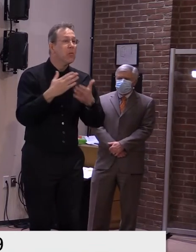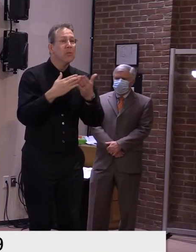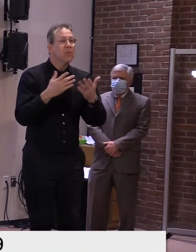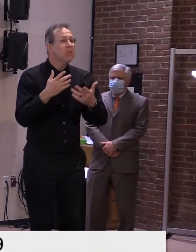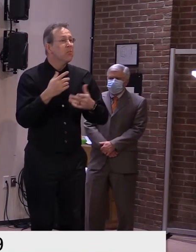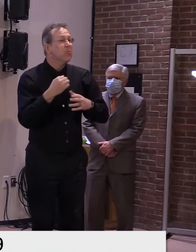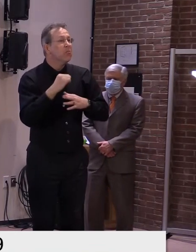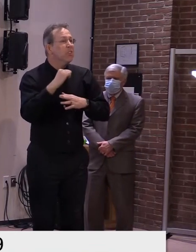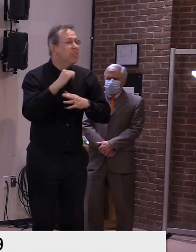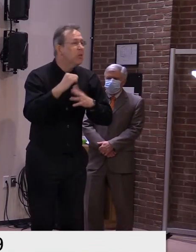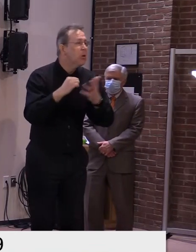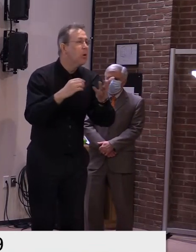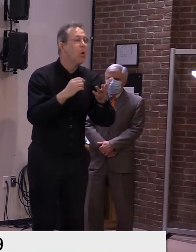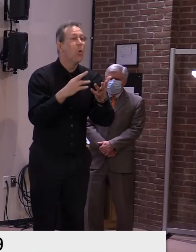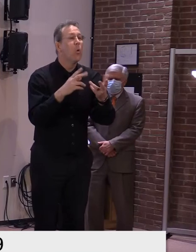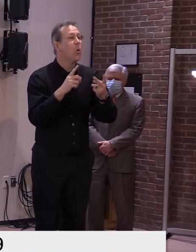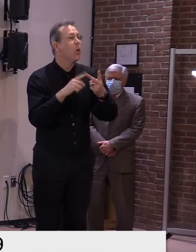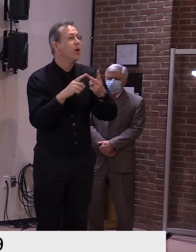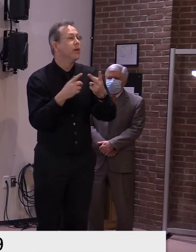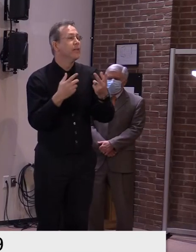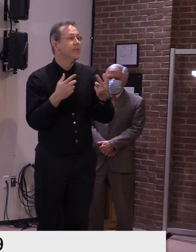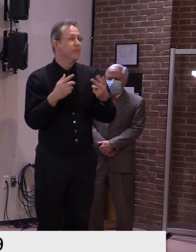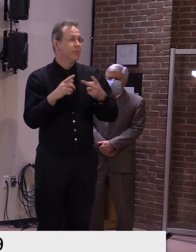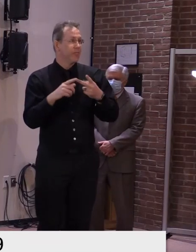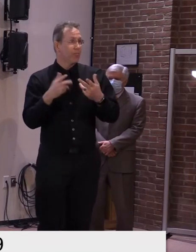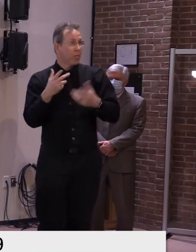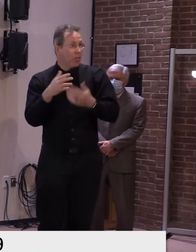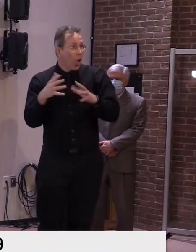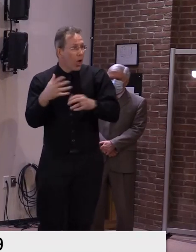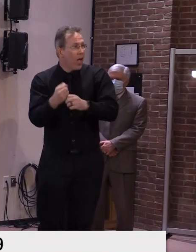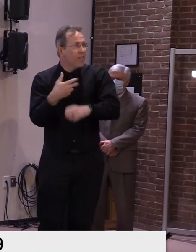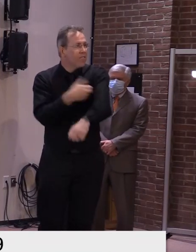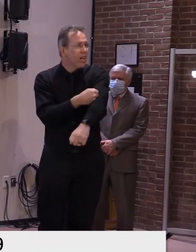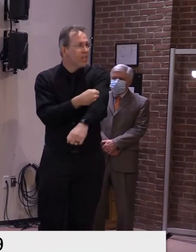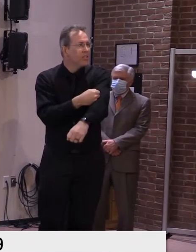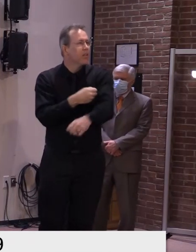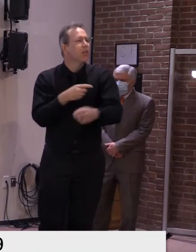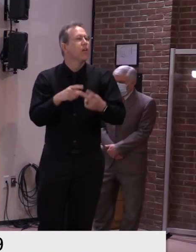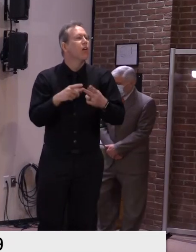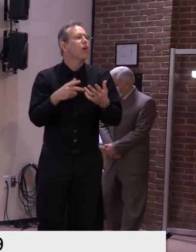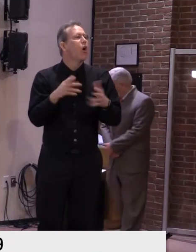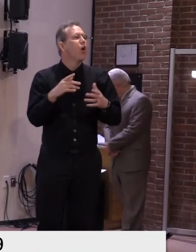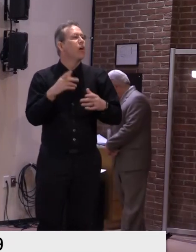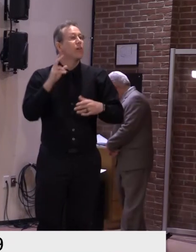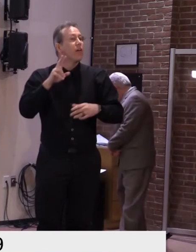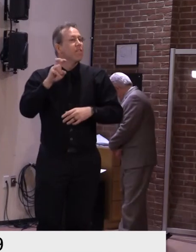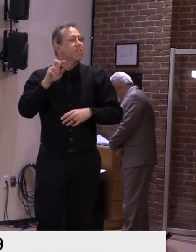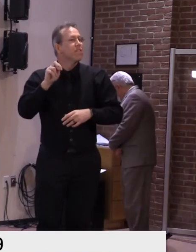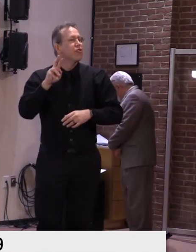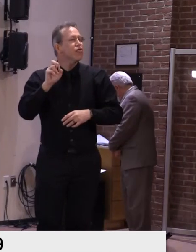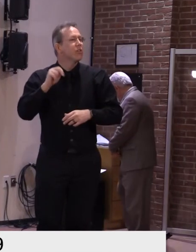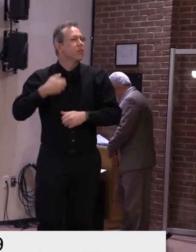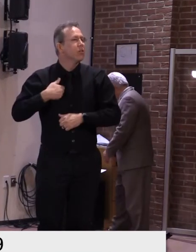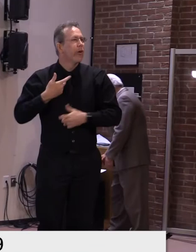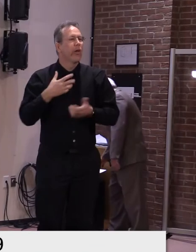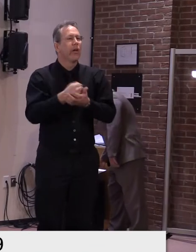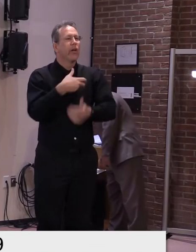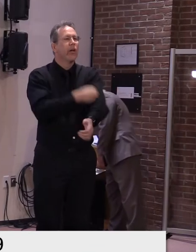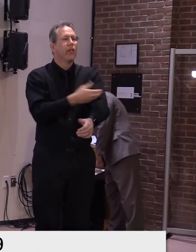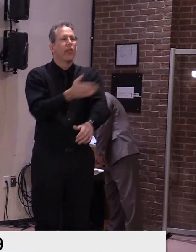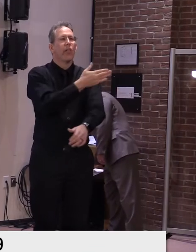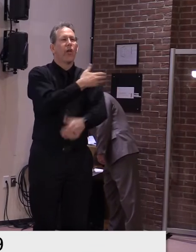DOD, Department of Defense, for instance, and we don't know about it yet, because there is that component again, a federal